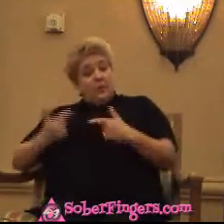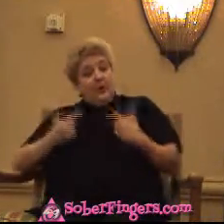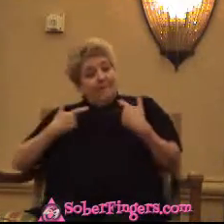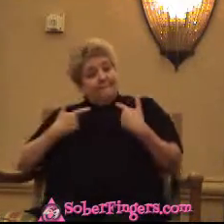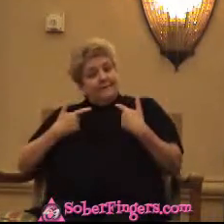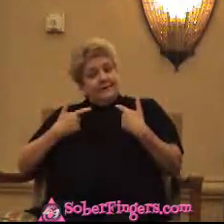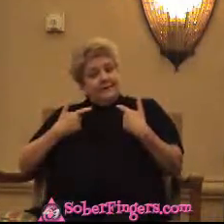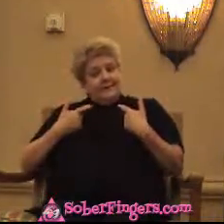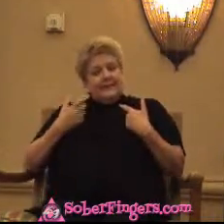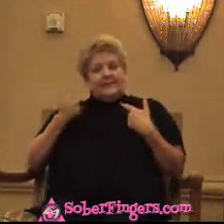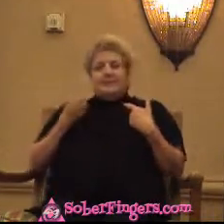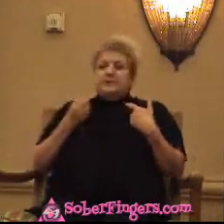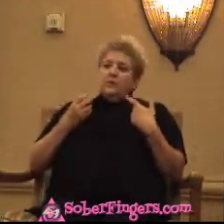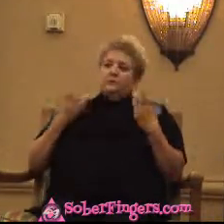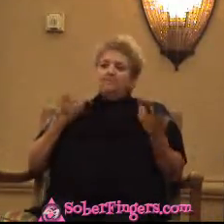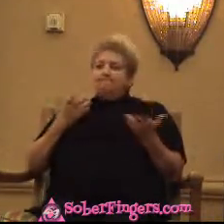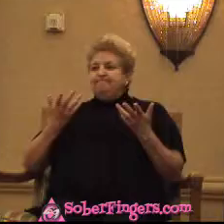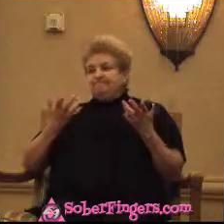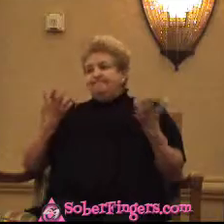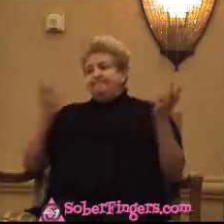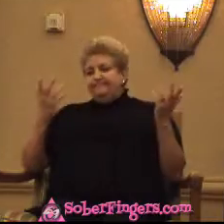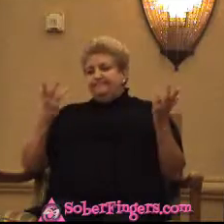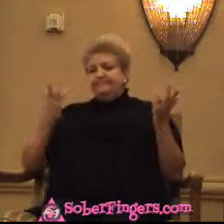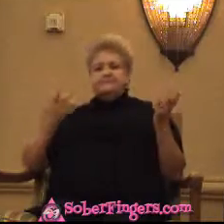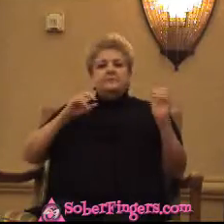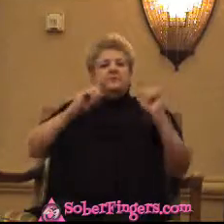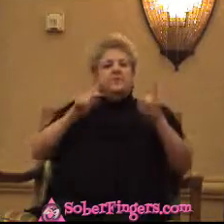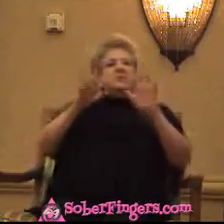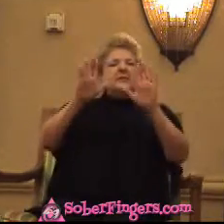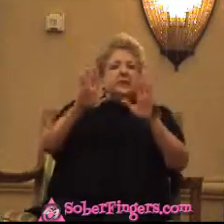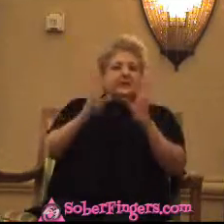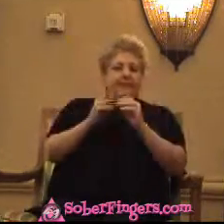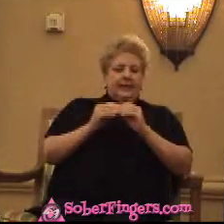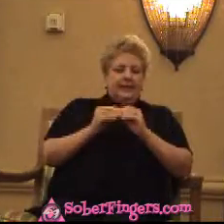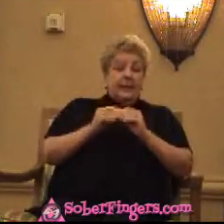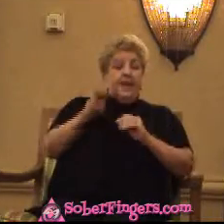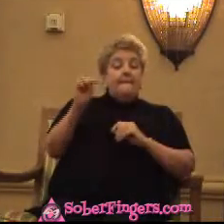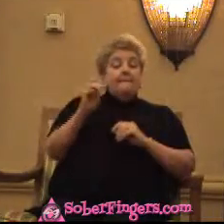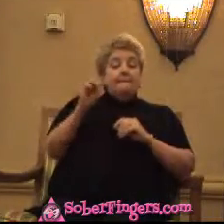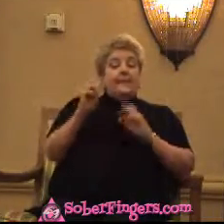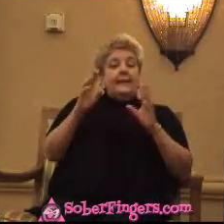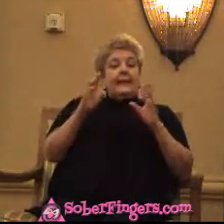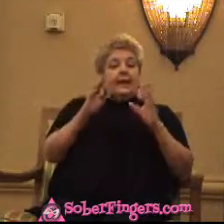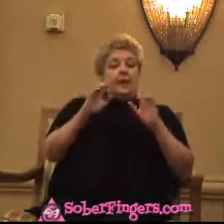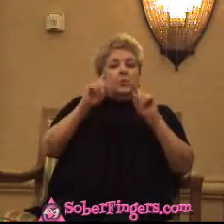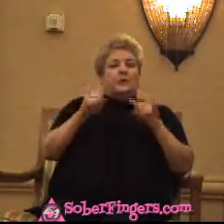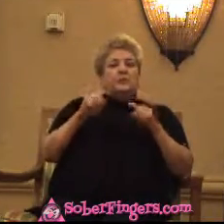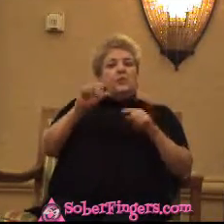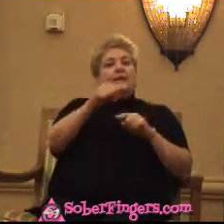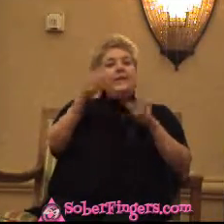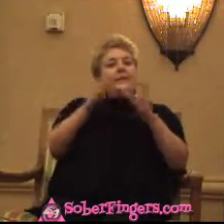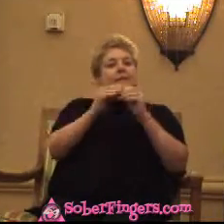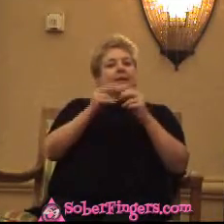So I went to the Sunday meeting, and Monday I went to the class meeting of Reno called the Puke on the Shoes